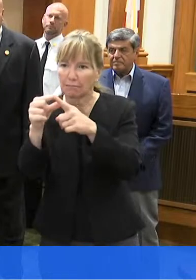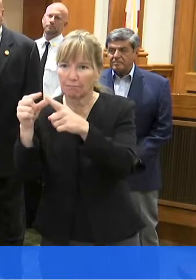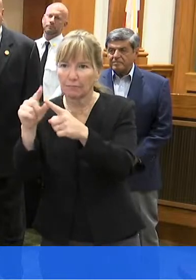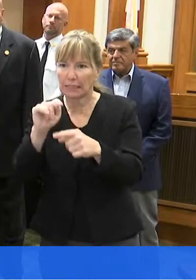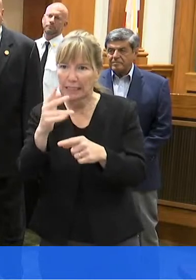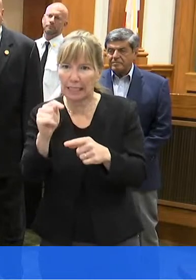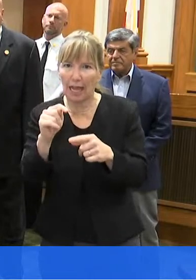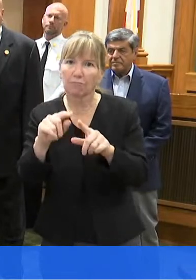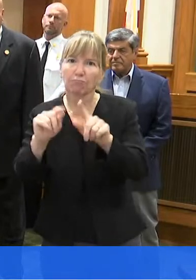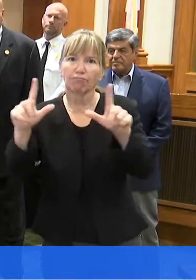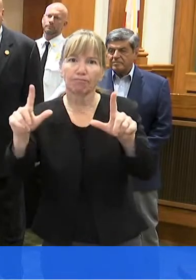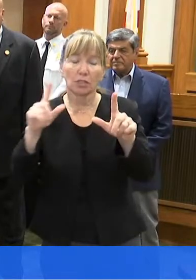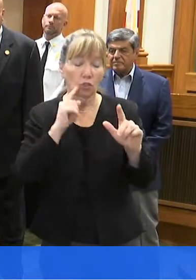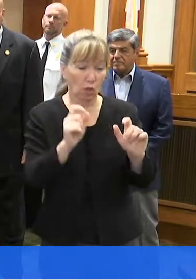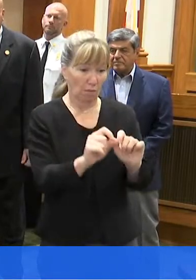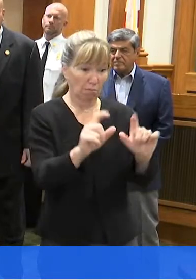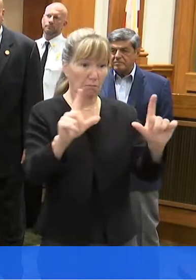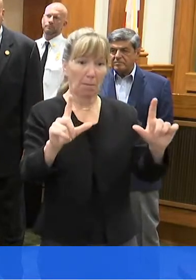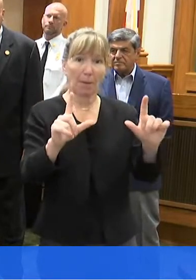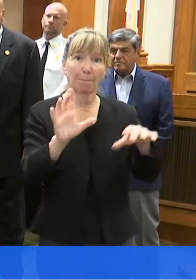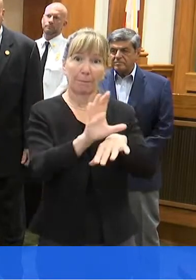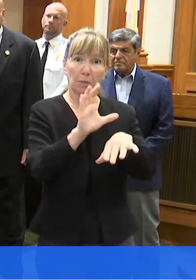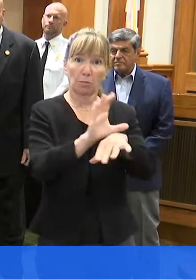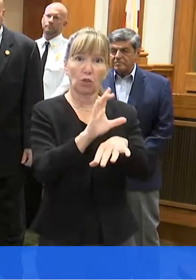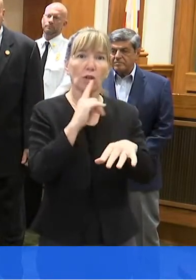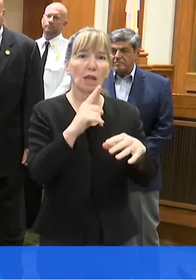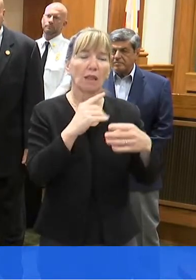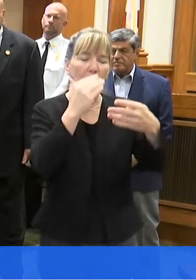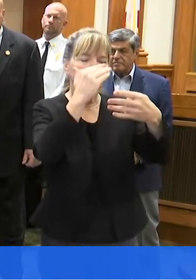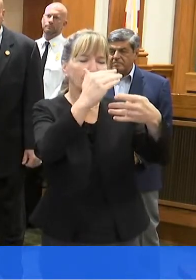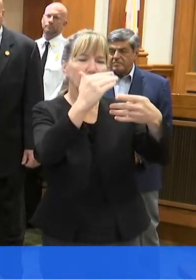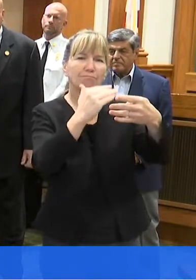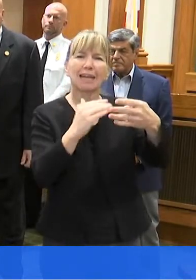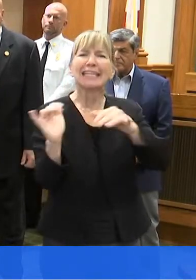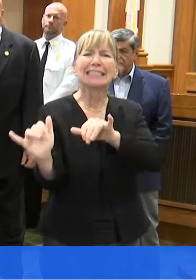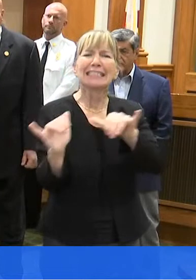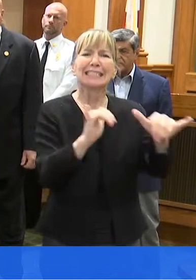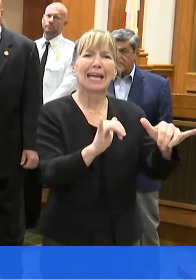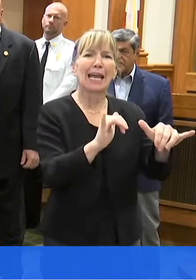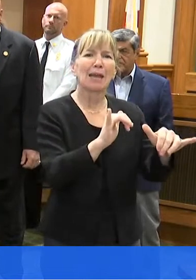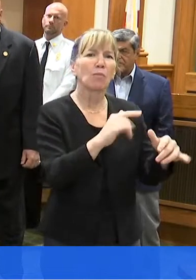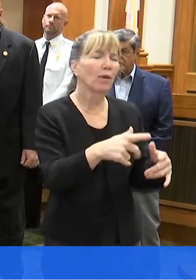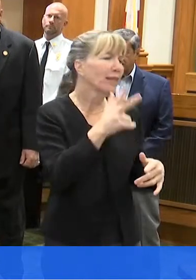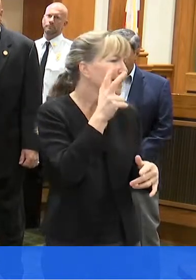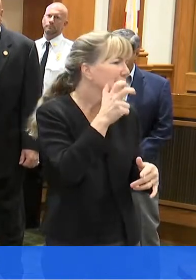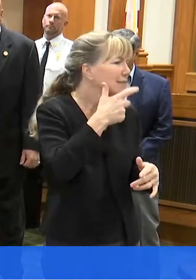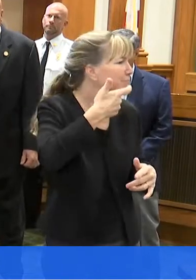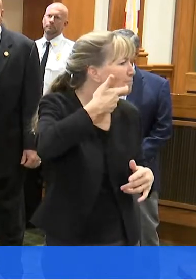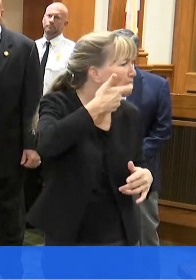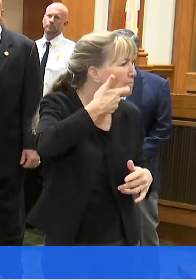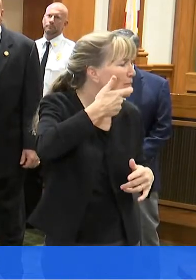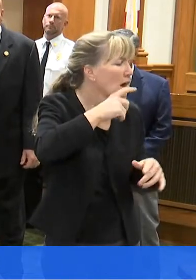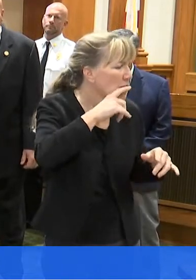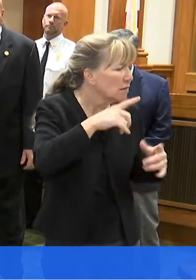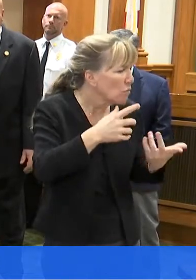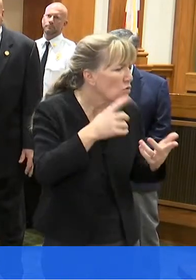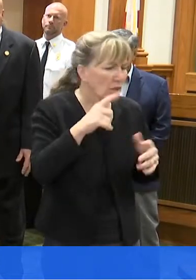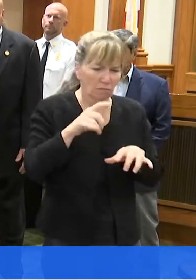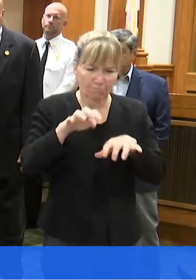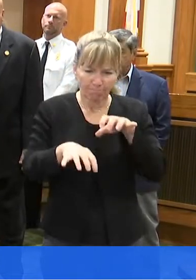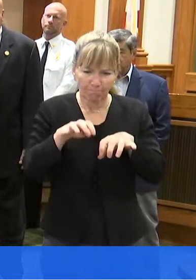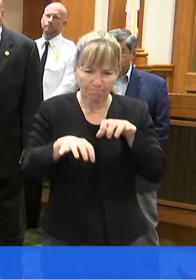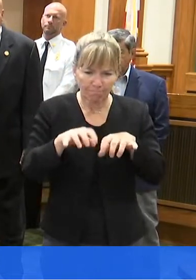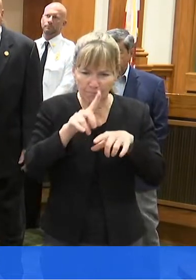their screen. So they'll receive them on the screen, and then they go through a very similar interrogation process with those callers, or texters in this